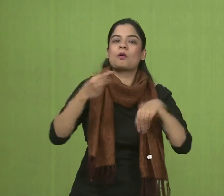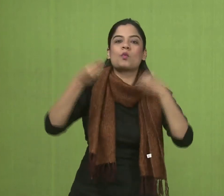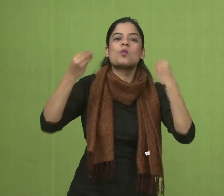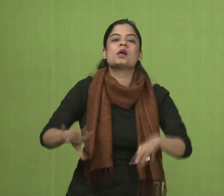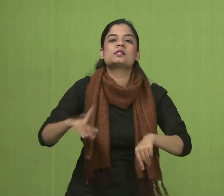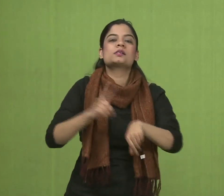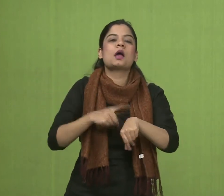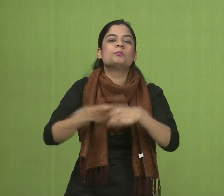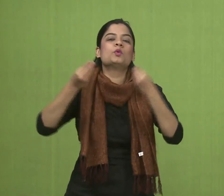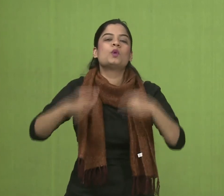time.